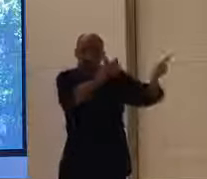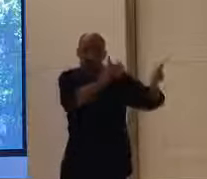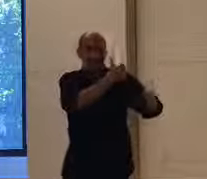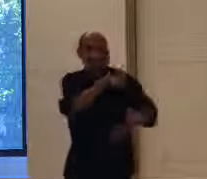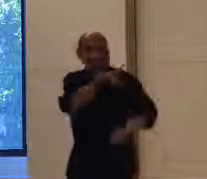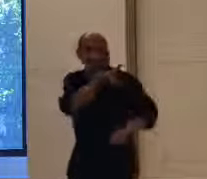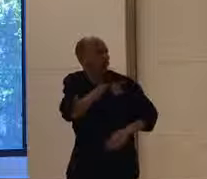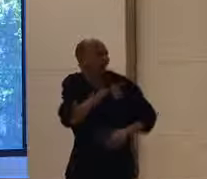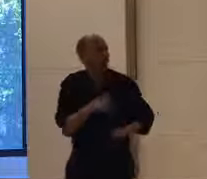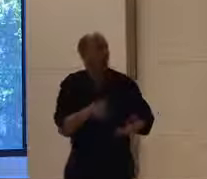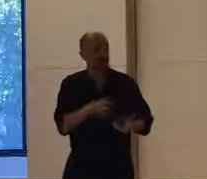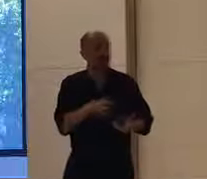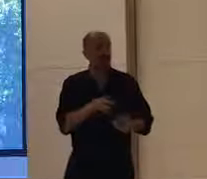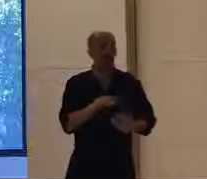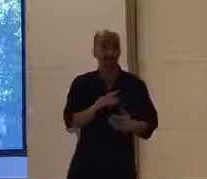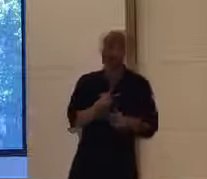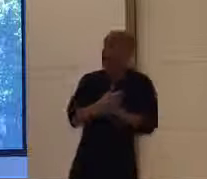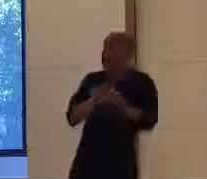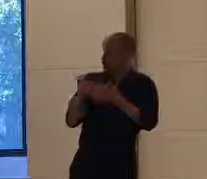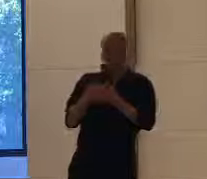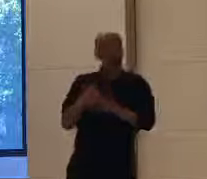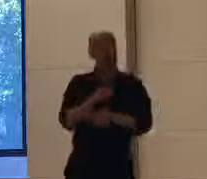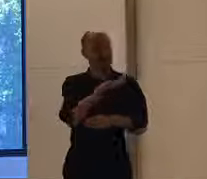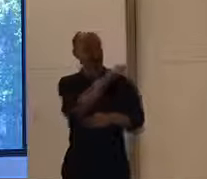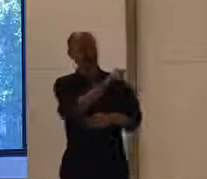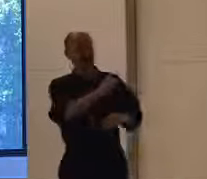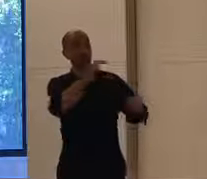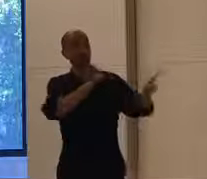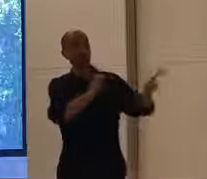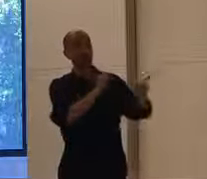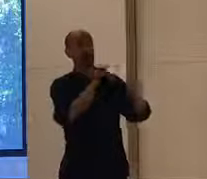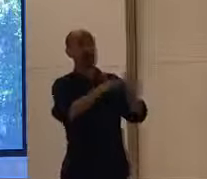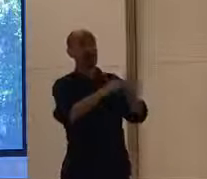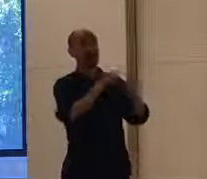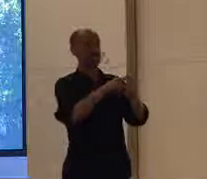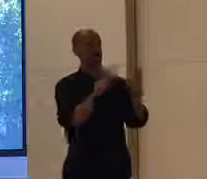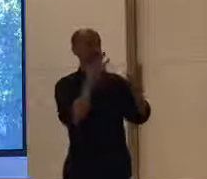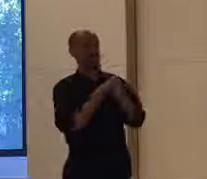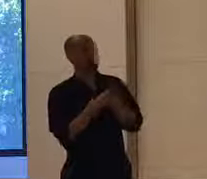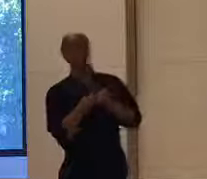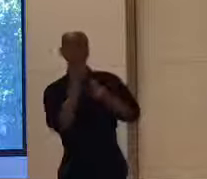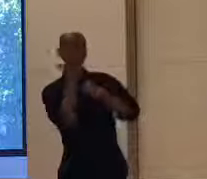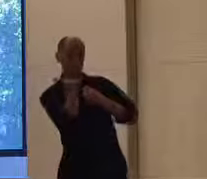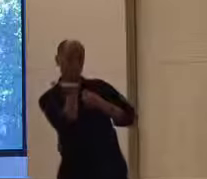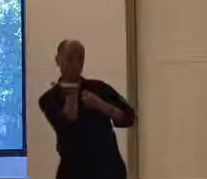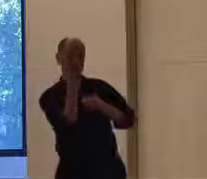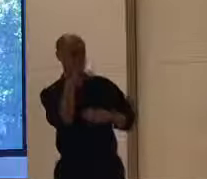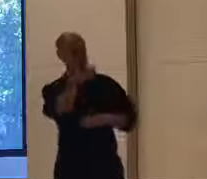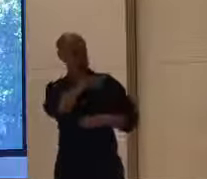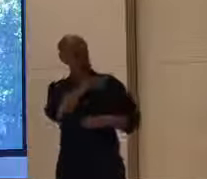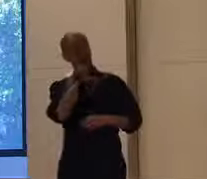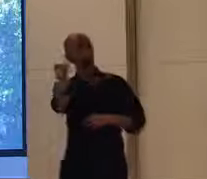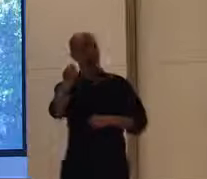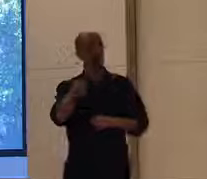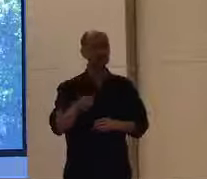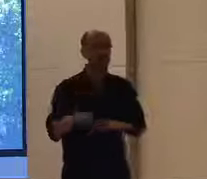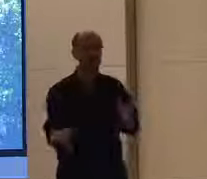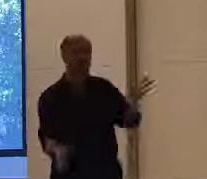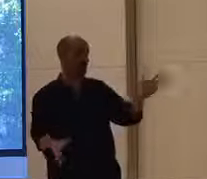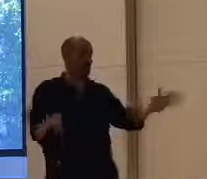Which is fine, but usually they prefer SSE with you because